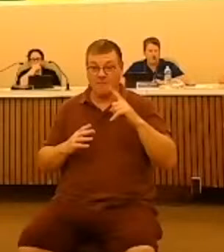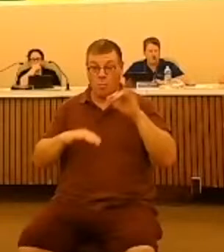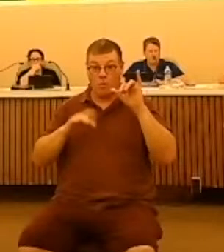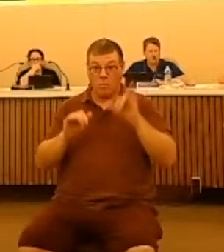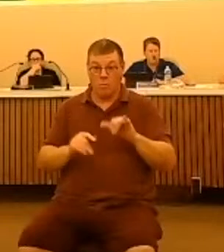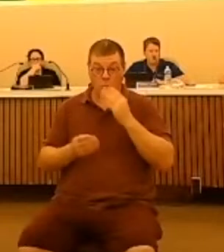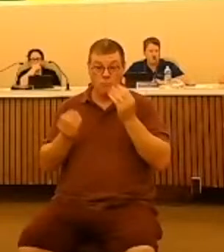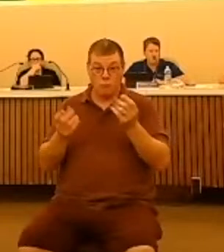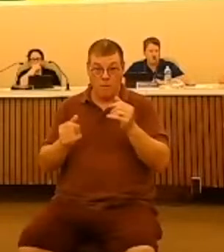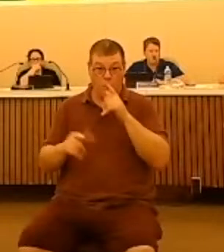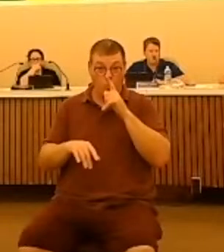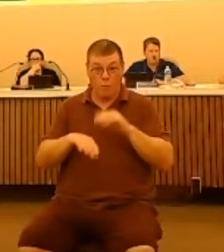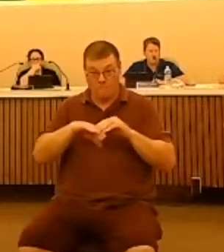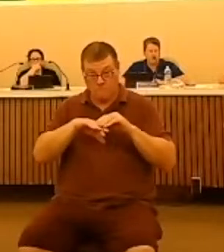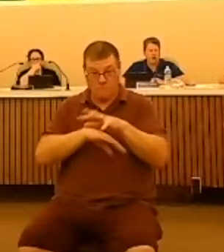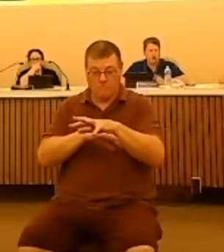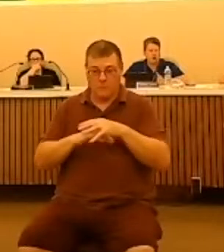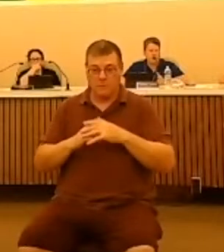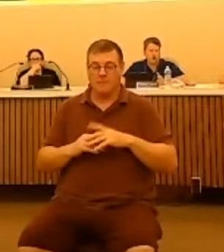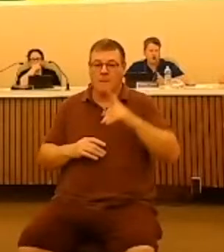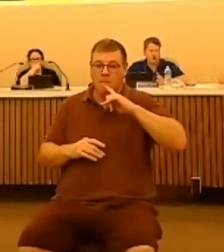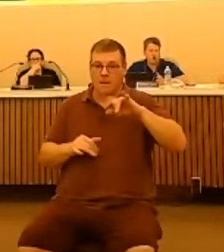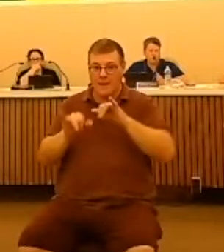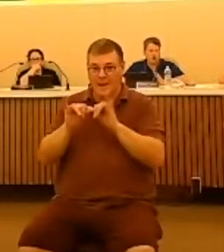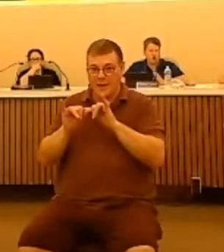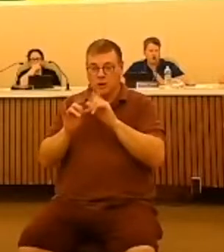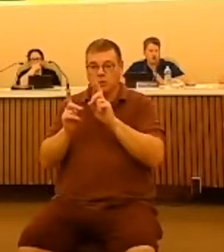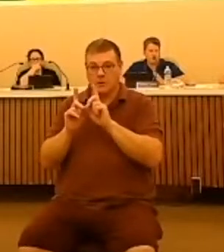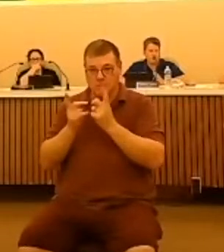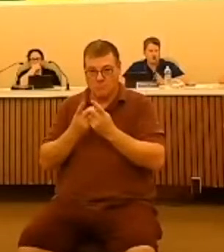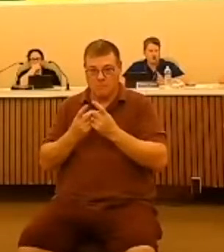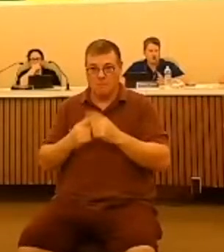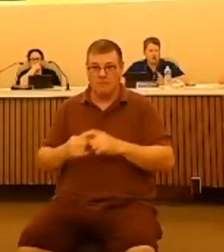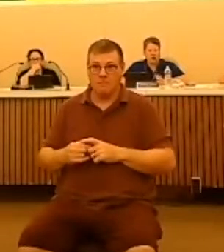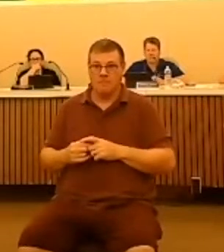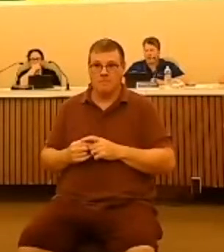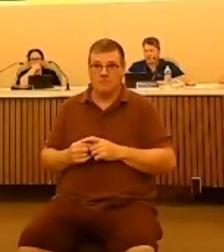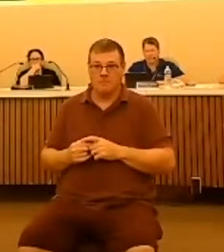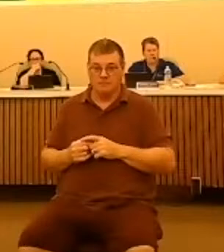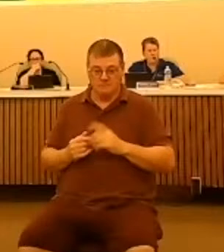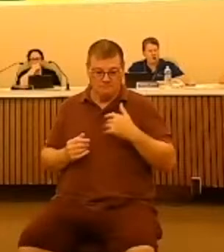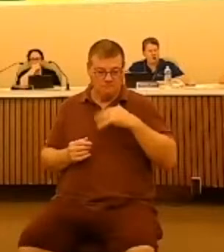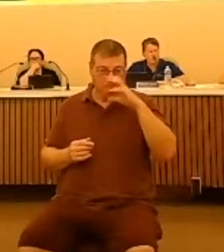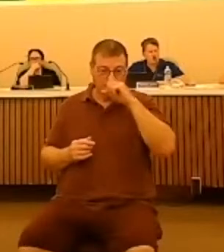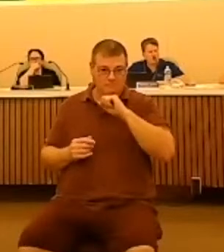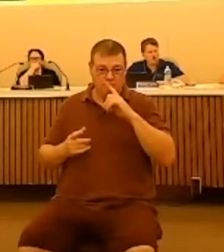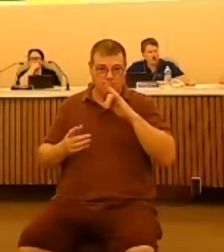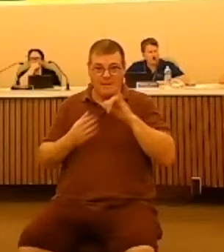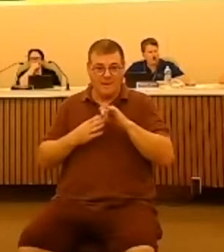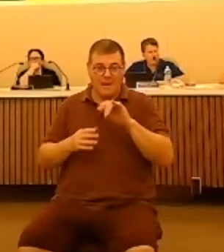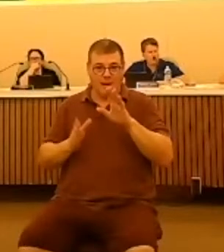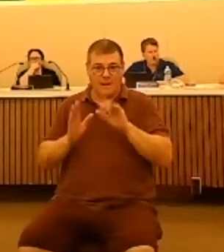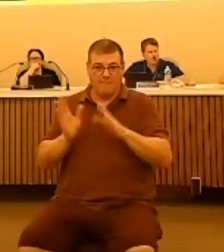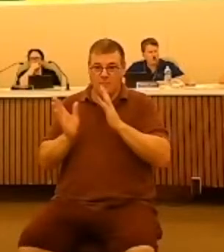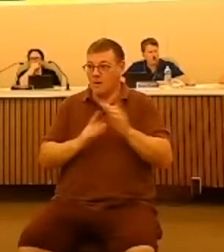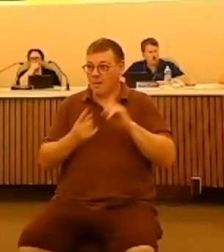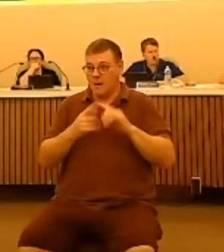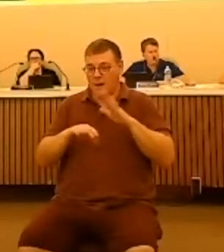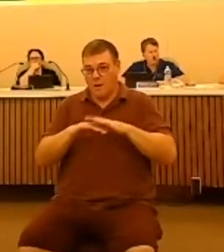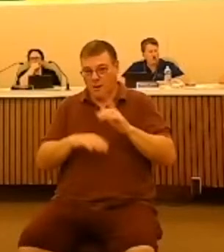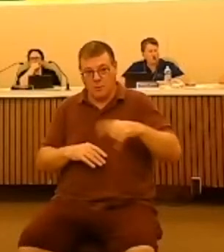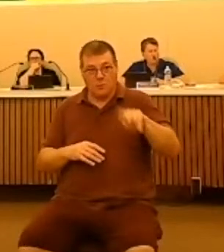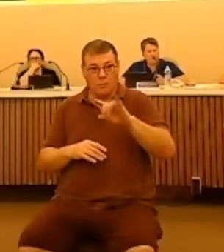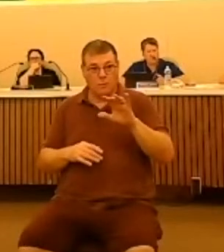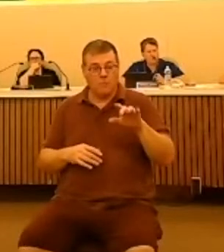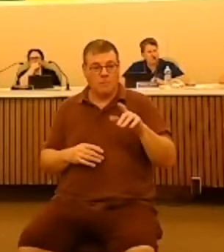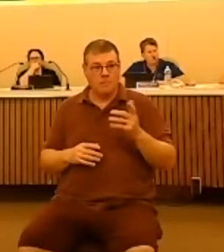property owners, our engineering department would essentially, well, actually, I guess they'd be putting the plans together, right? Not you guys.